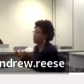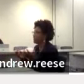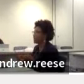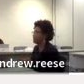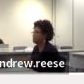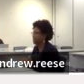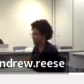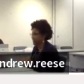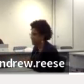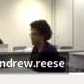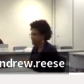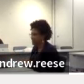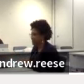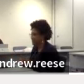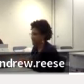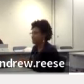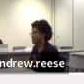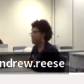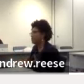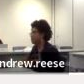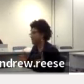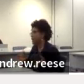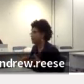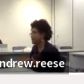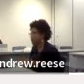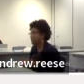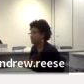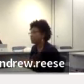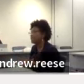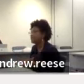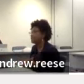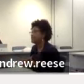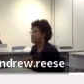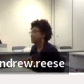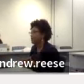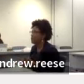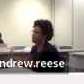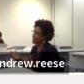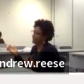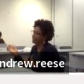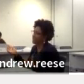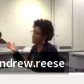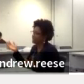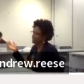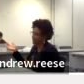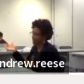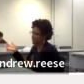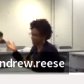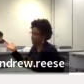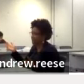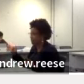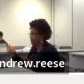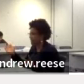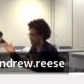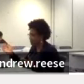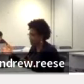This report they come in monthly, either from our in-house employment specialist or from the external vendor, the